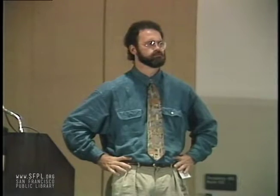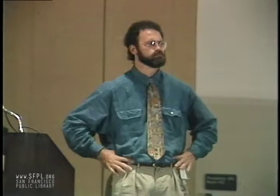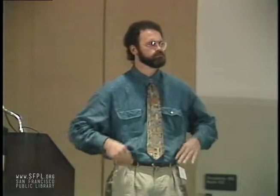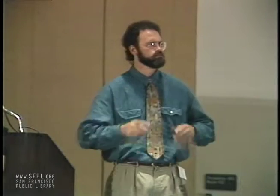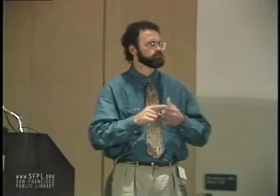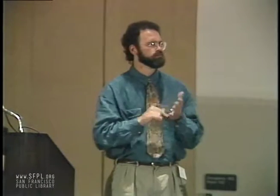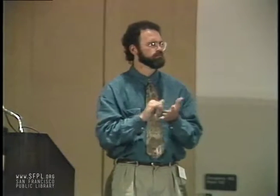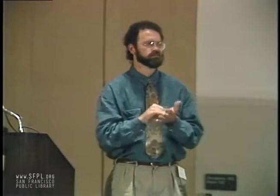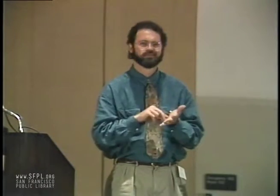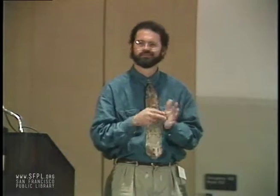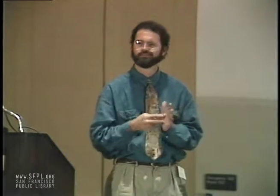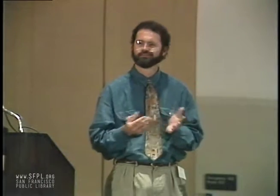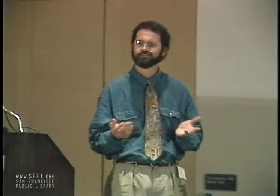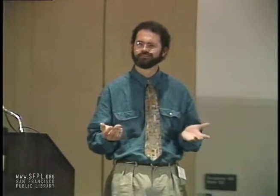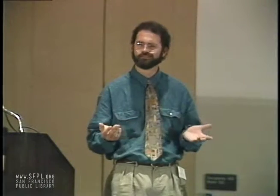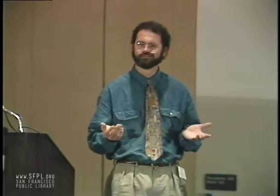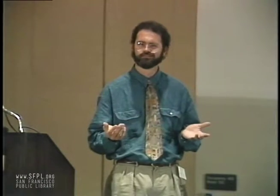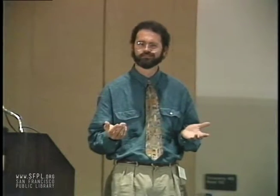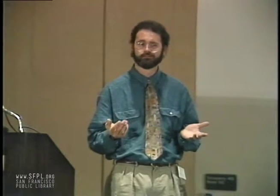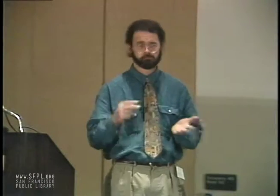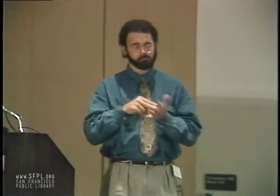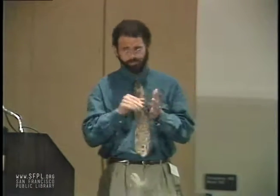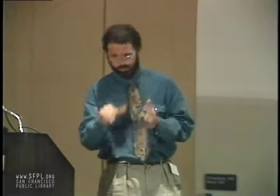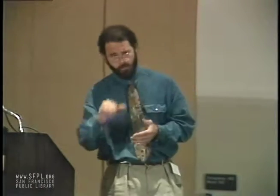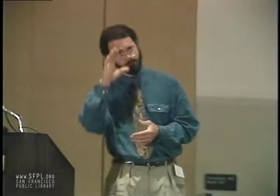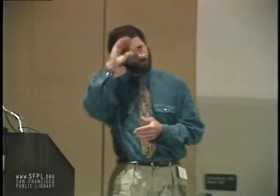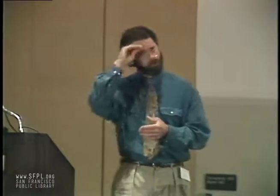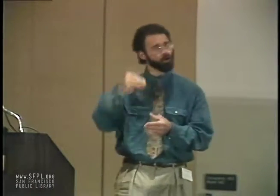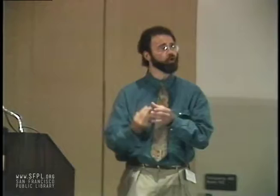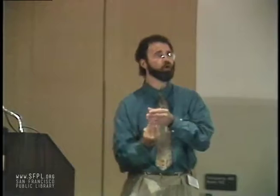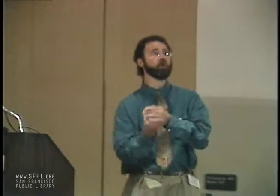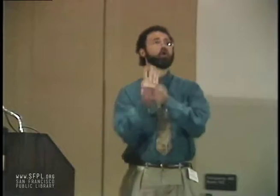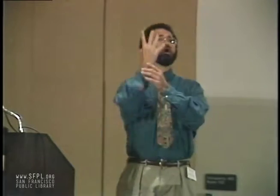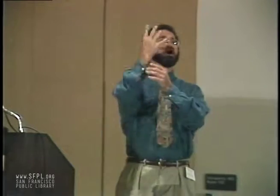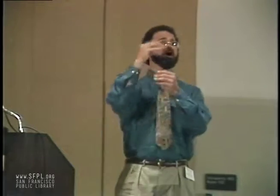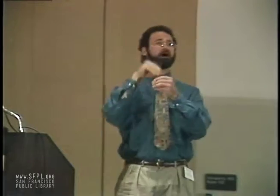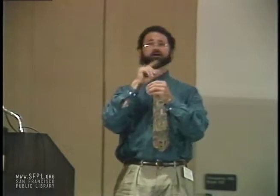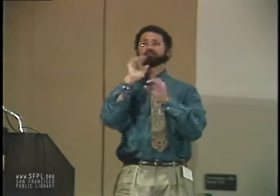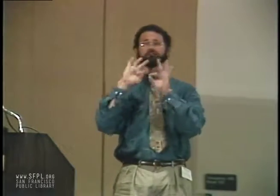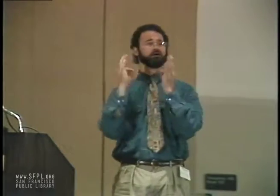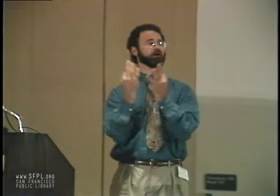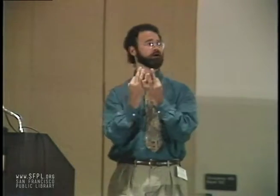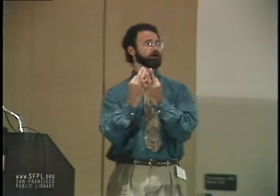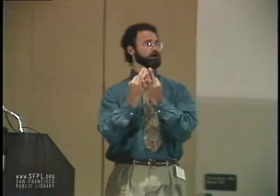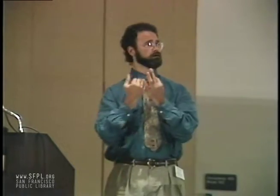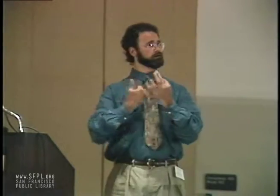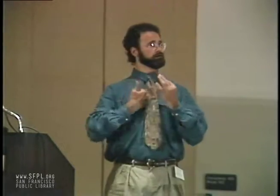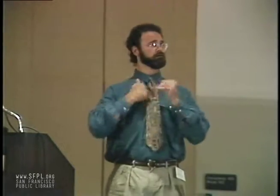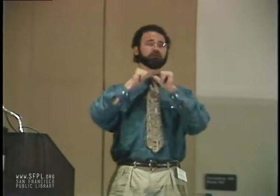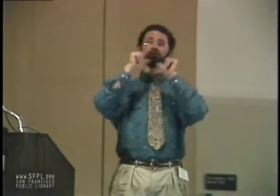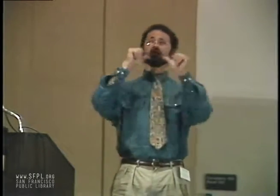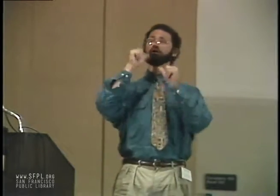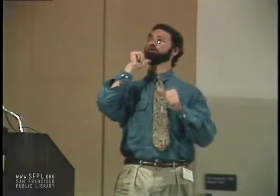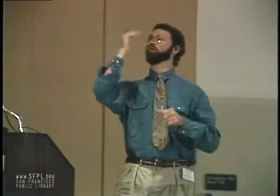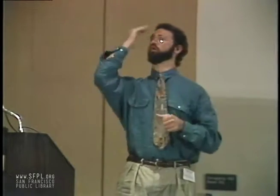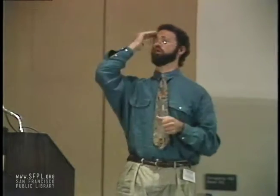deaf. And you may wonder what that means. Well, this young boy grew up in a deaf family.